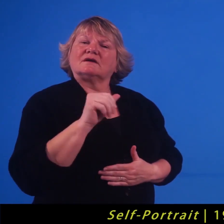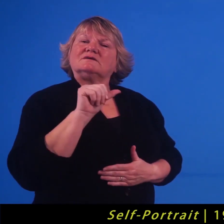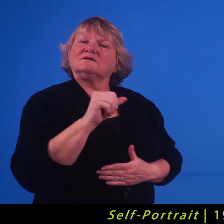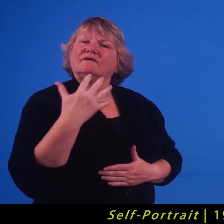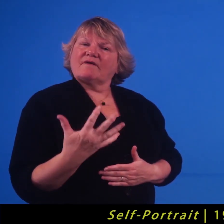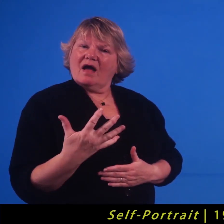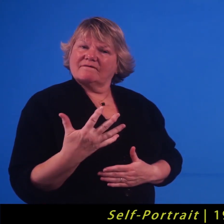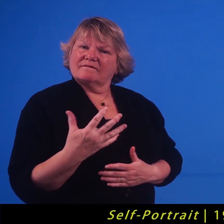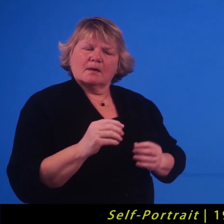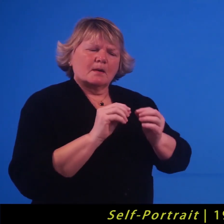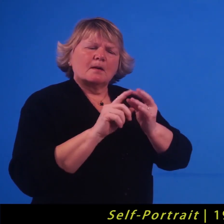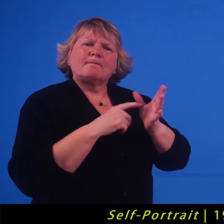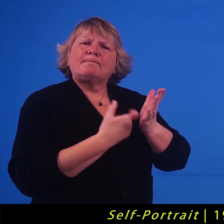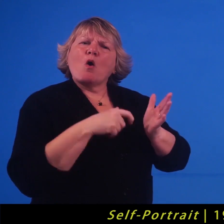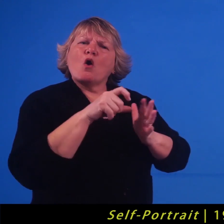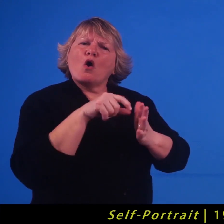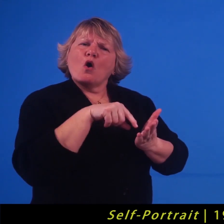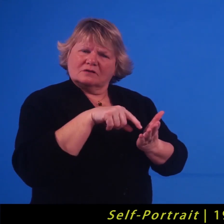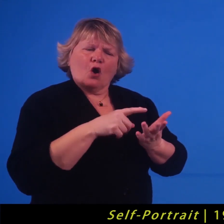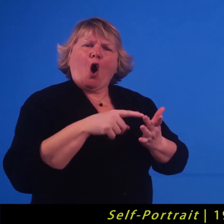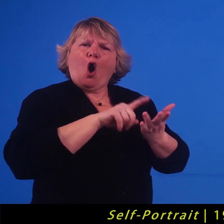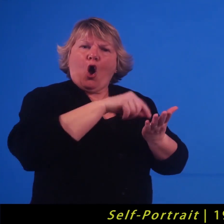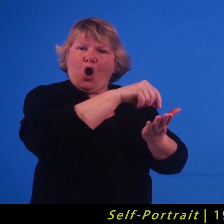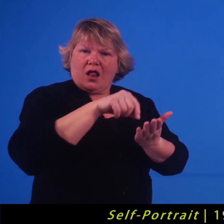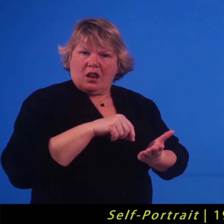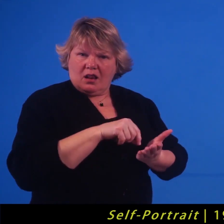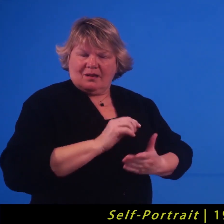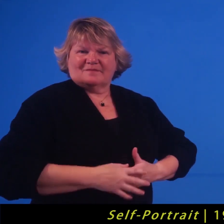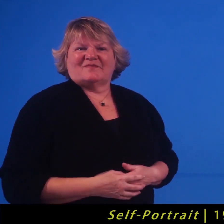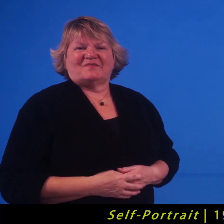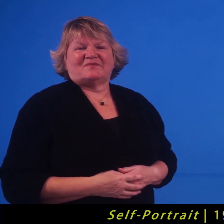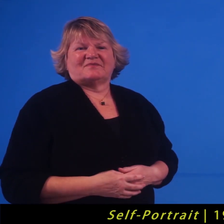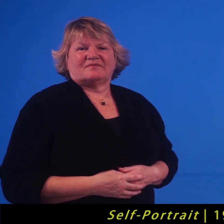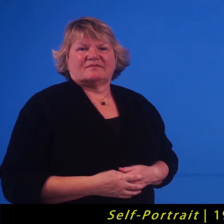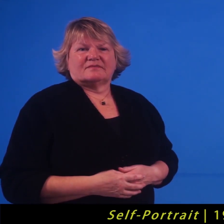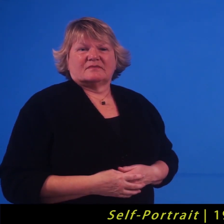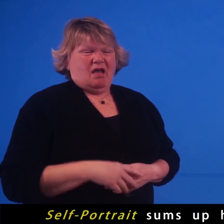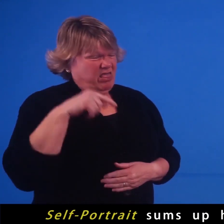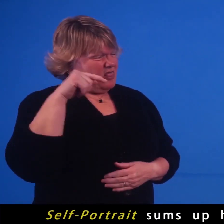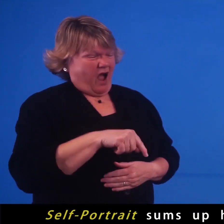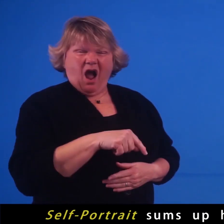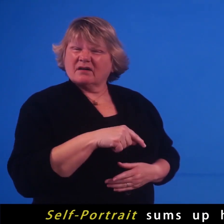Self-Portrait, 1965, Oil on Board.